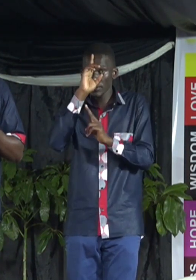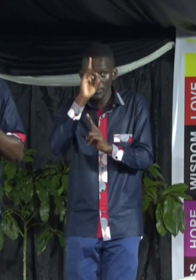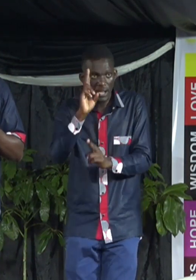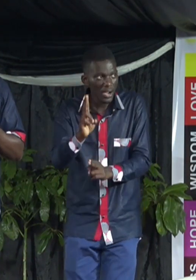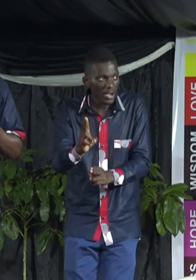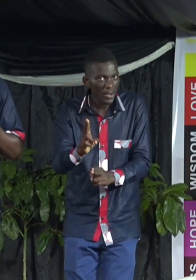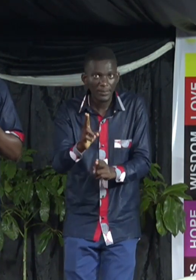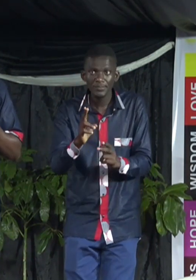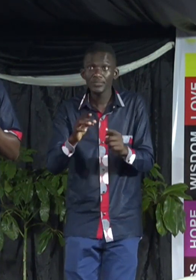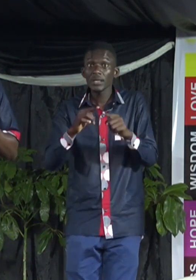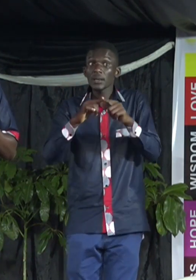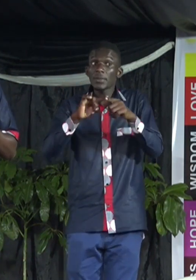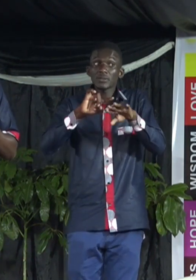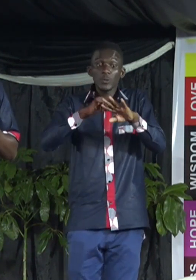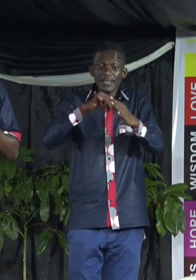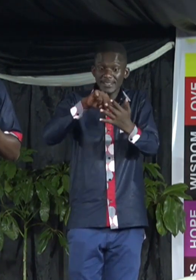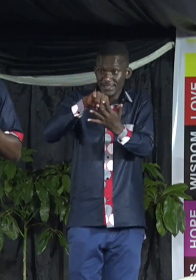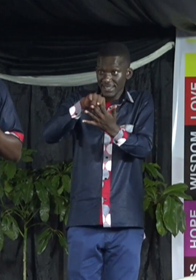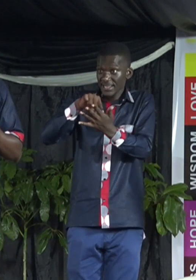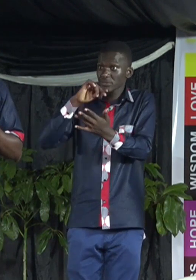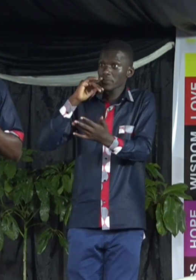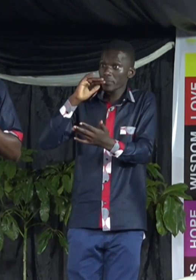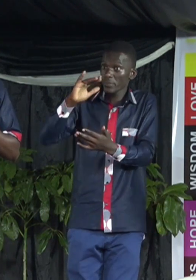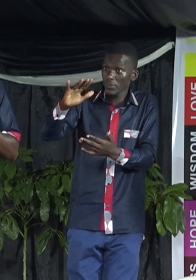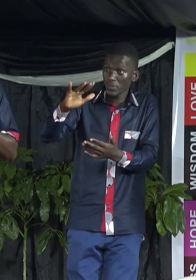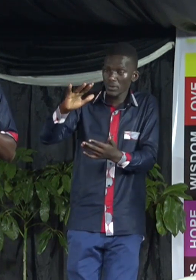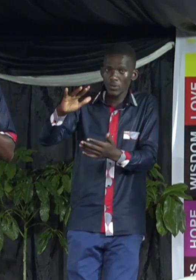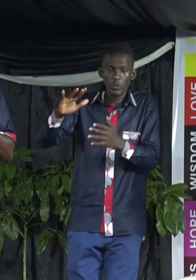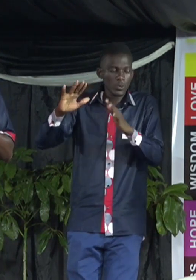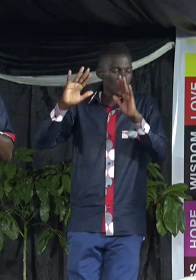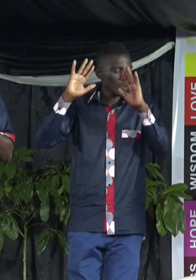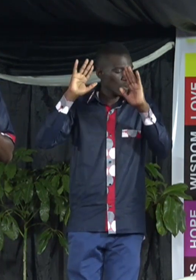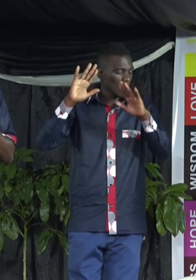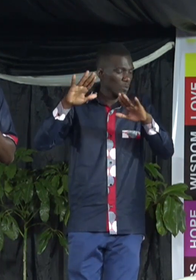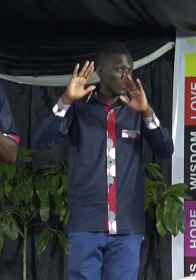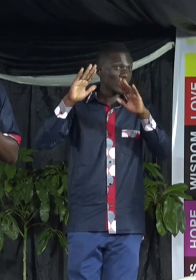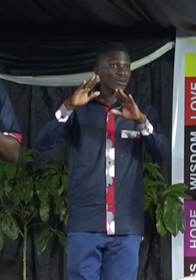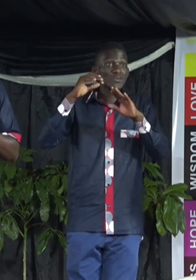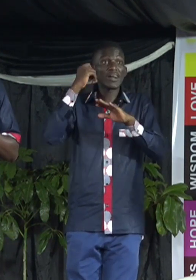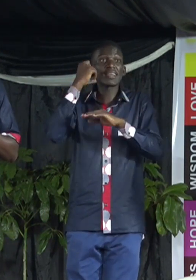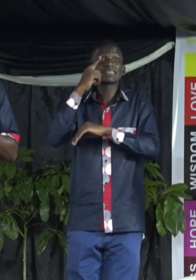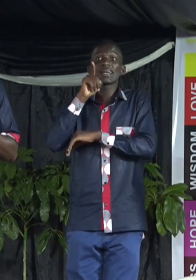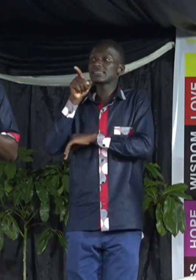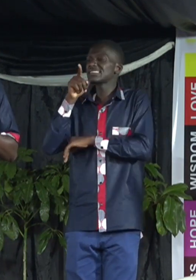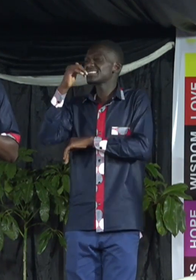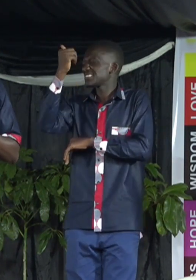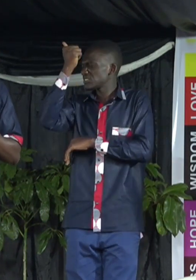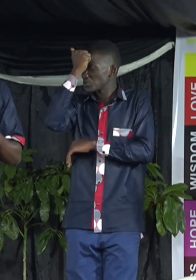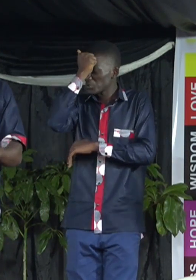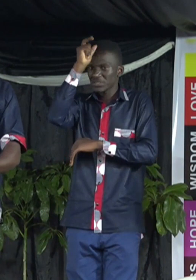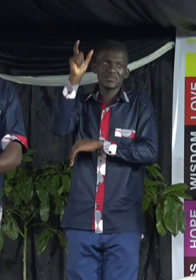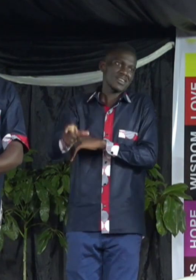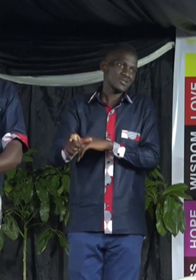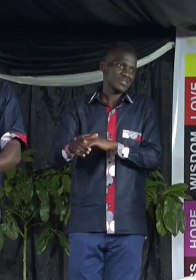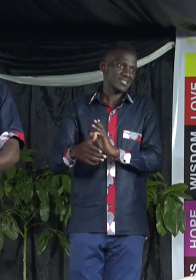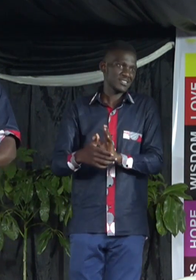can give them honor. Naye bw'ayimirira okwogera. But when they stand up to then speak, then discovering ono gwemba dempe ekitiibwa kumbe tayina magezi. You discover the person